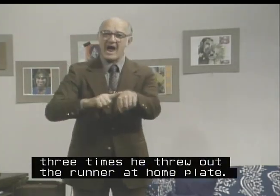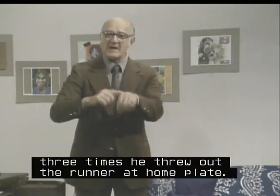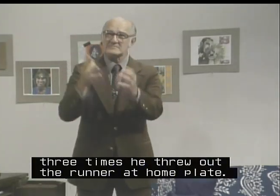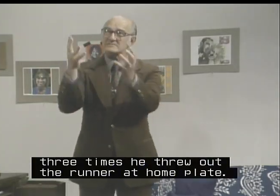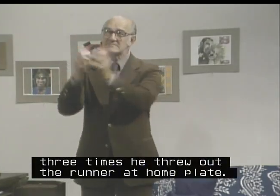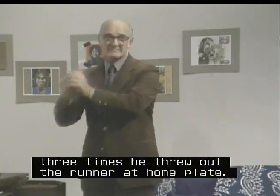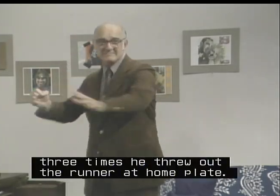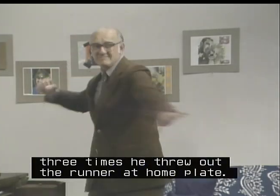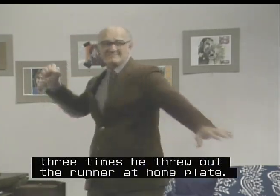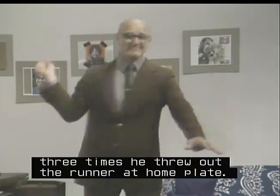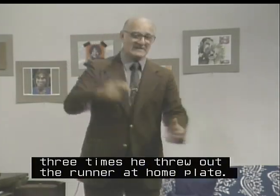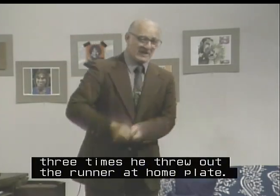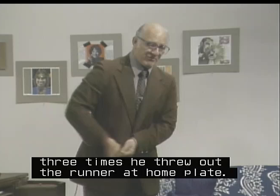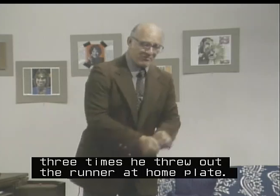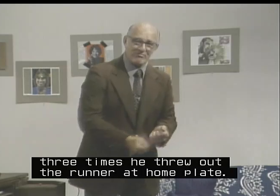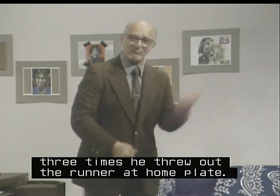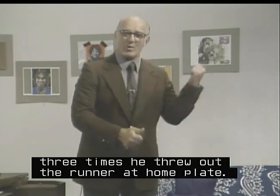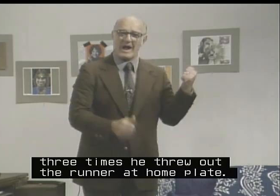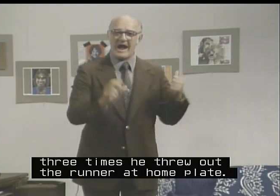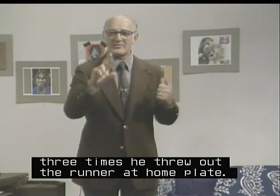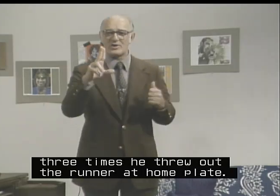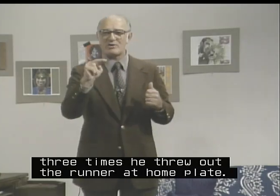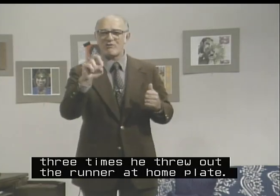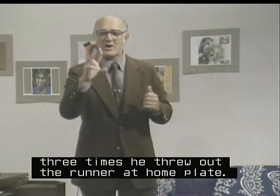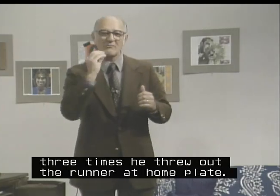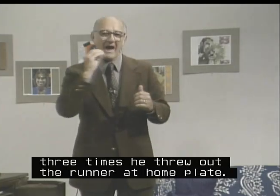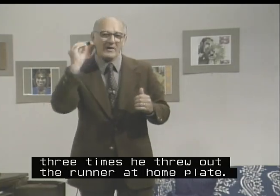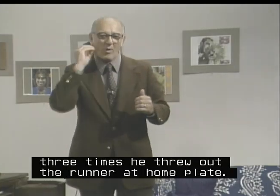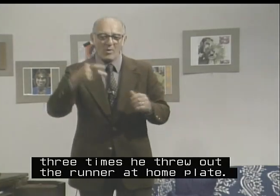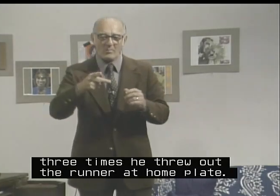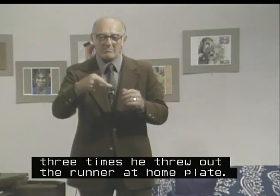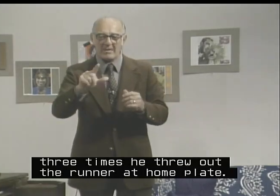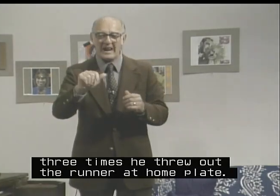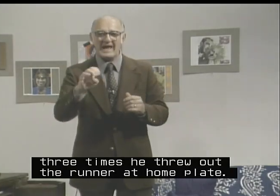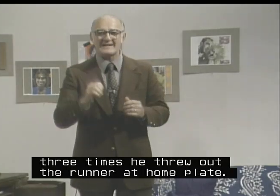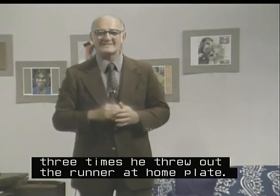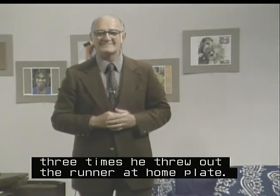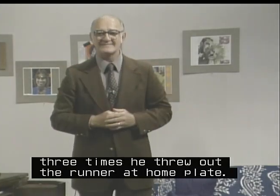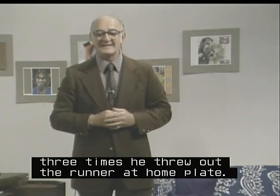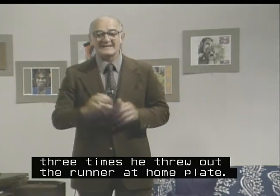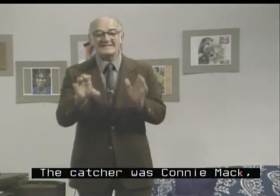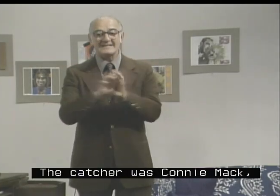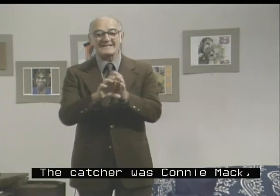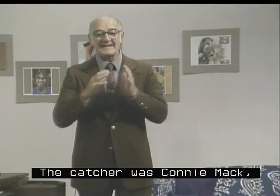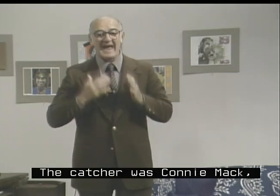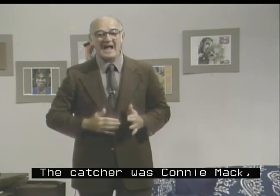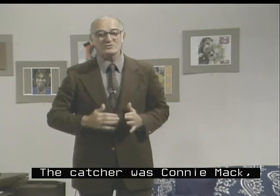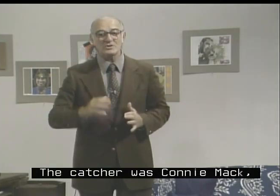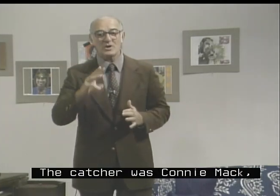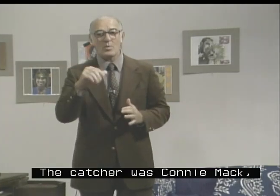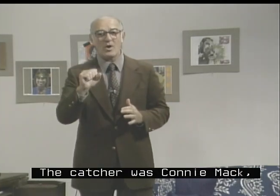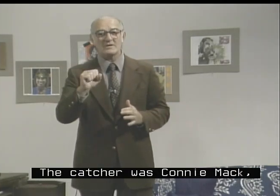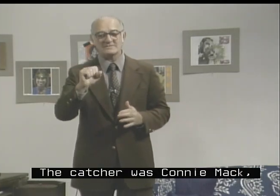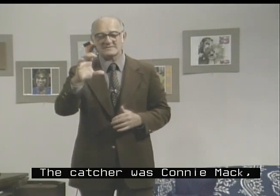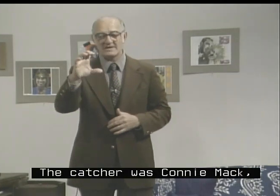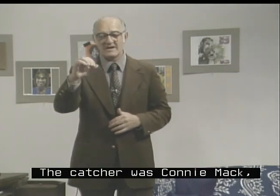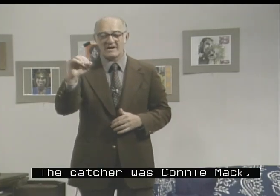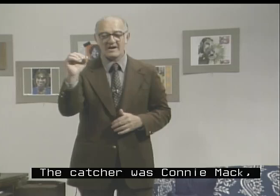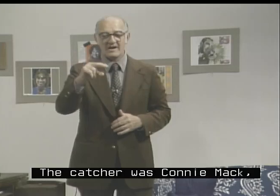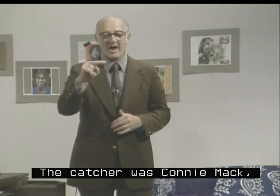3 times he threw out the runner at home plate. The catcher was